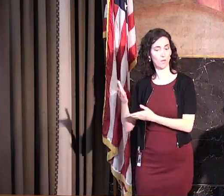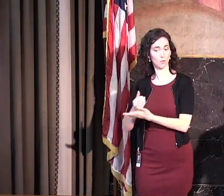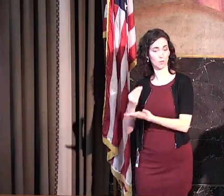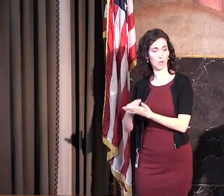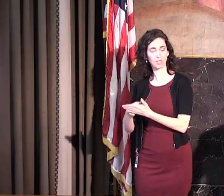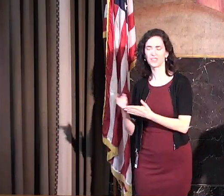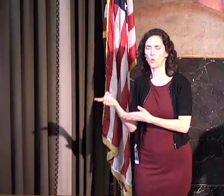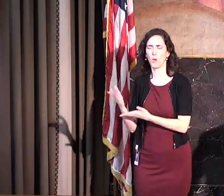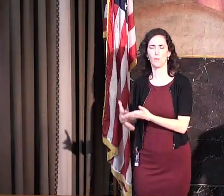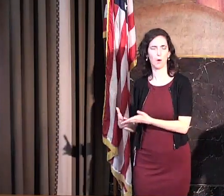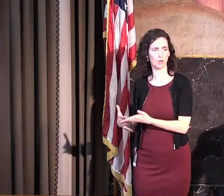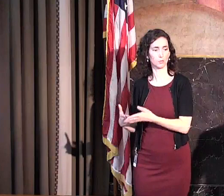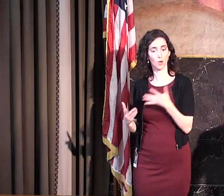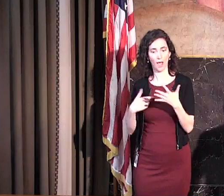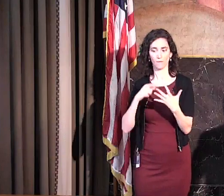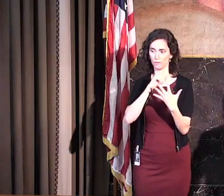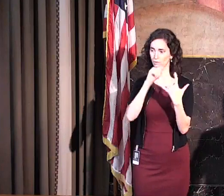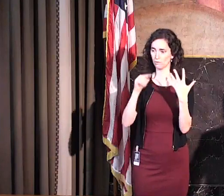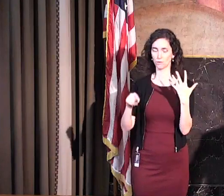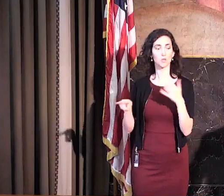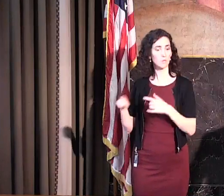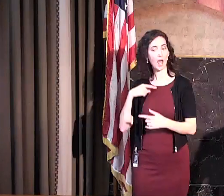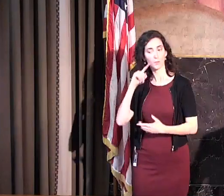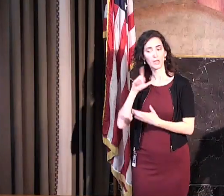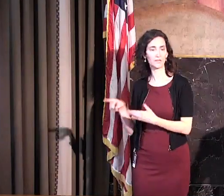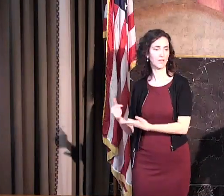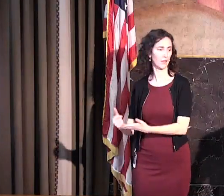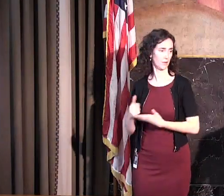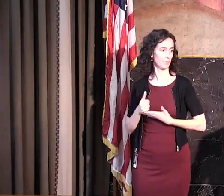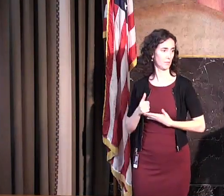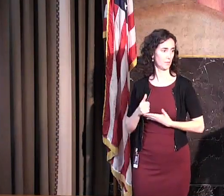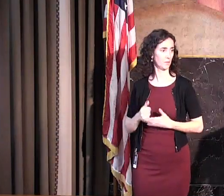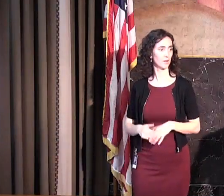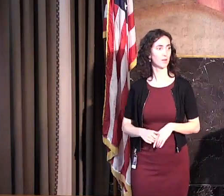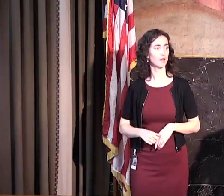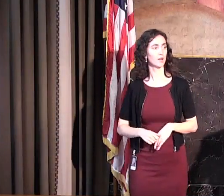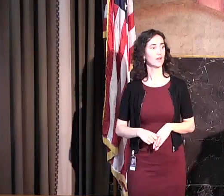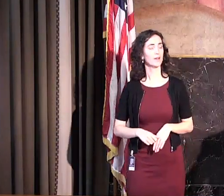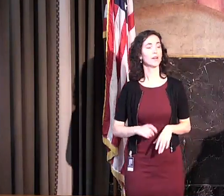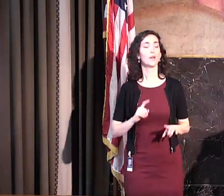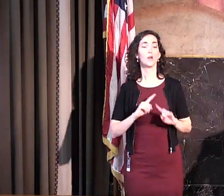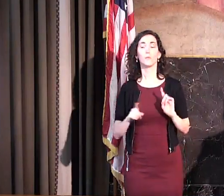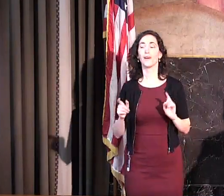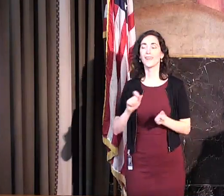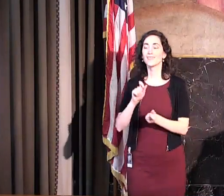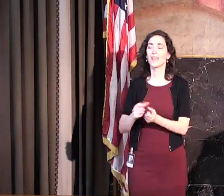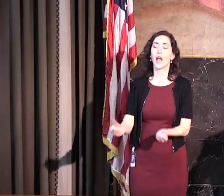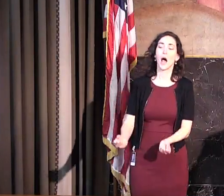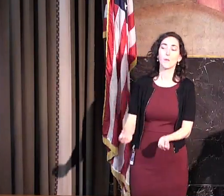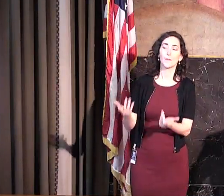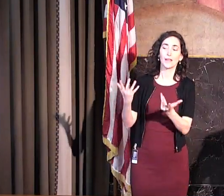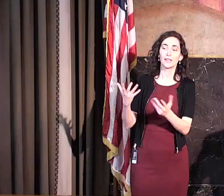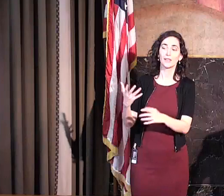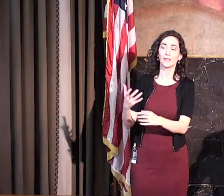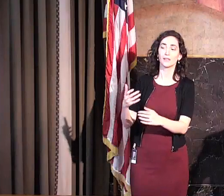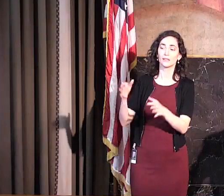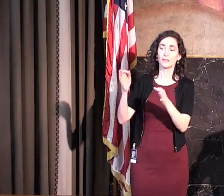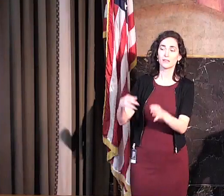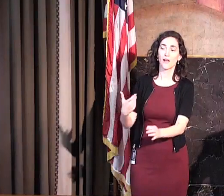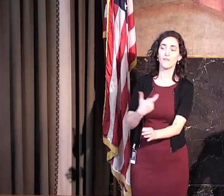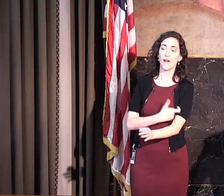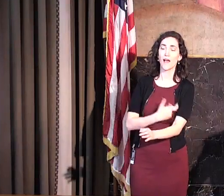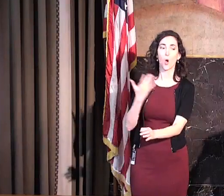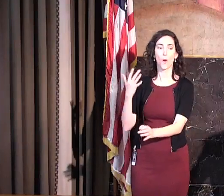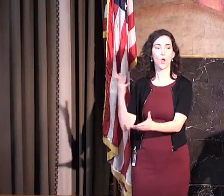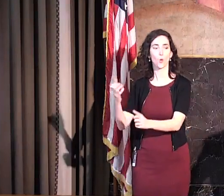successful in that regard. Again, nobody's ever going to be able to give you a precise number, but if you look